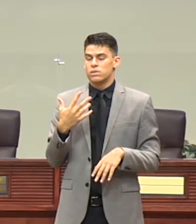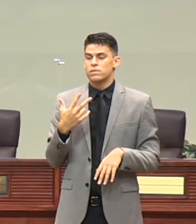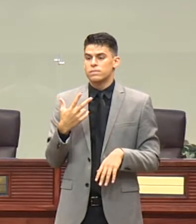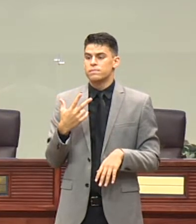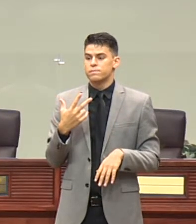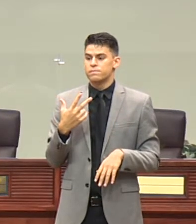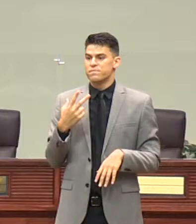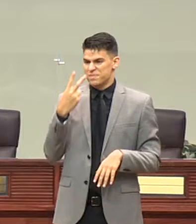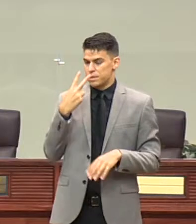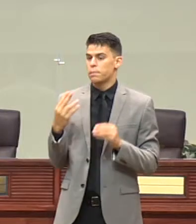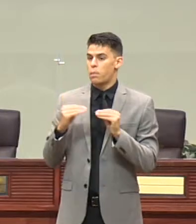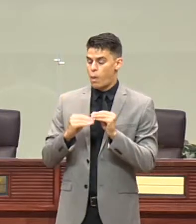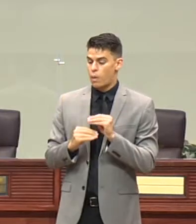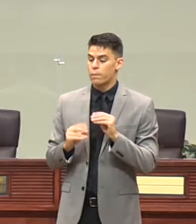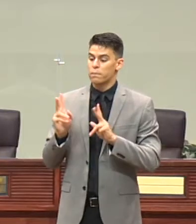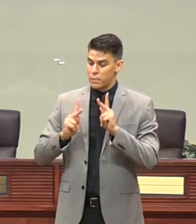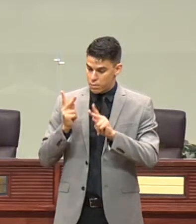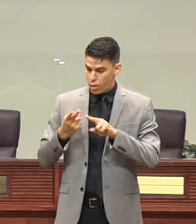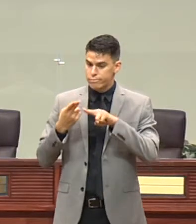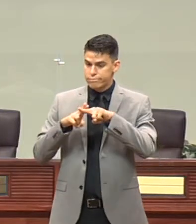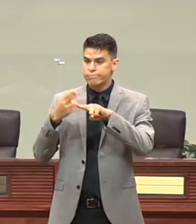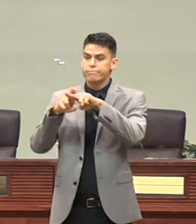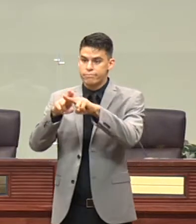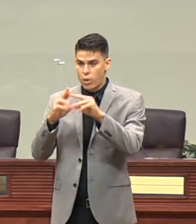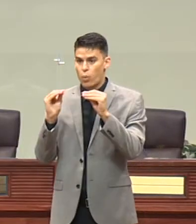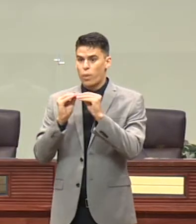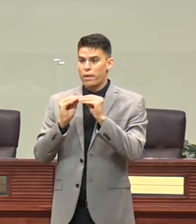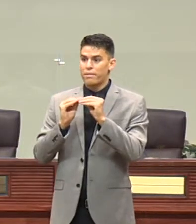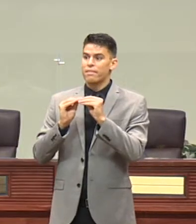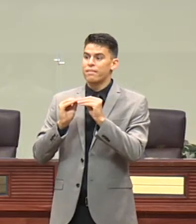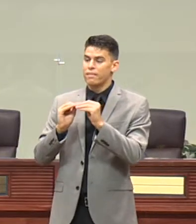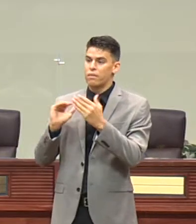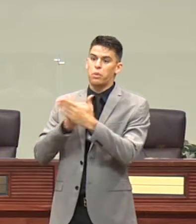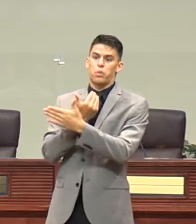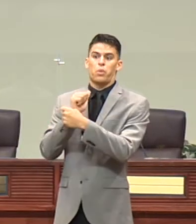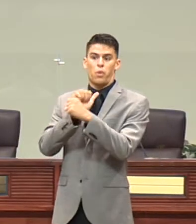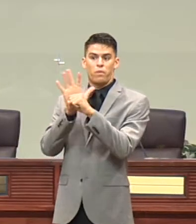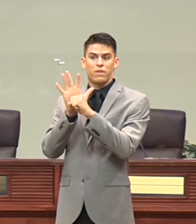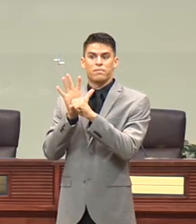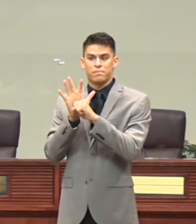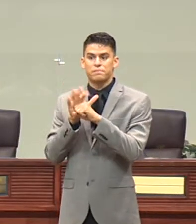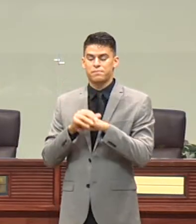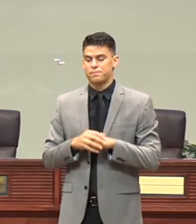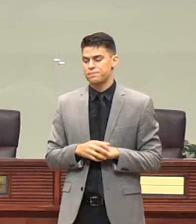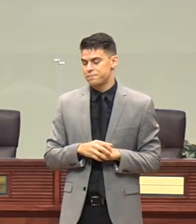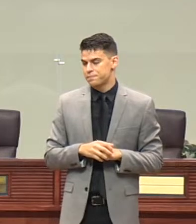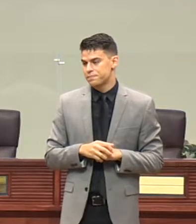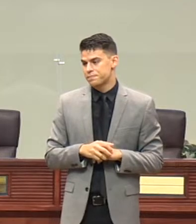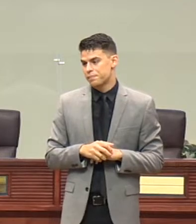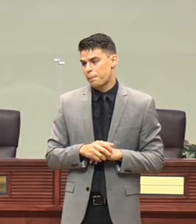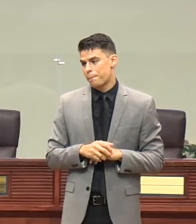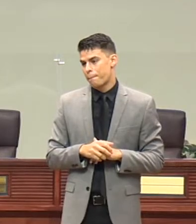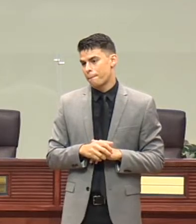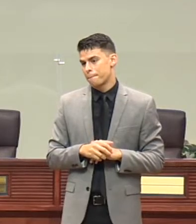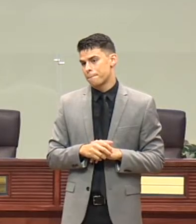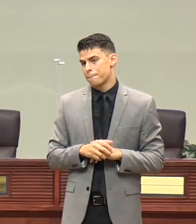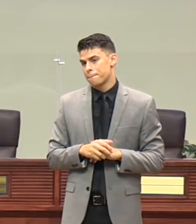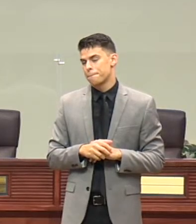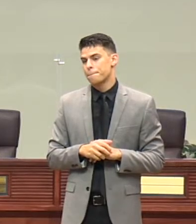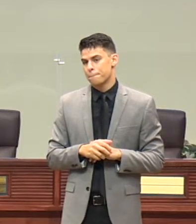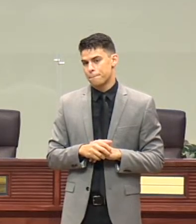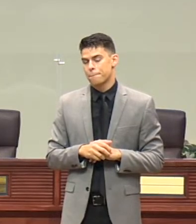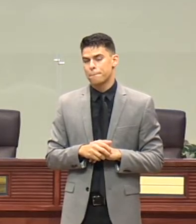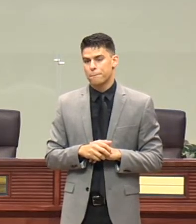the hospitalized individuals, and they are finding very high levels. We also continue to see an increase in